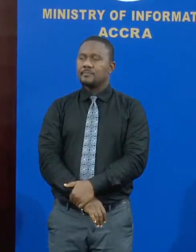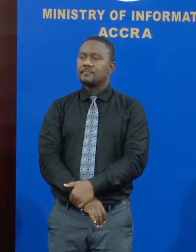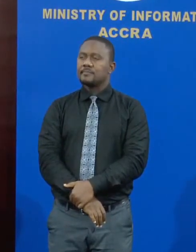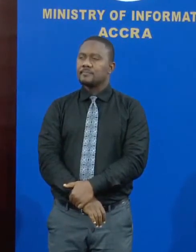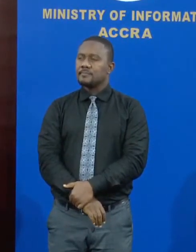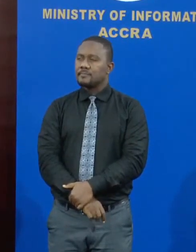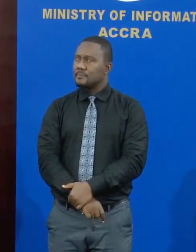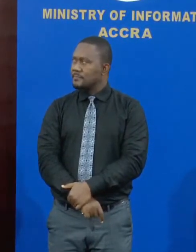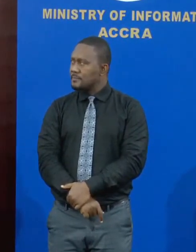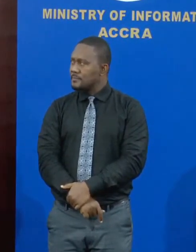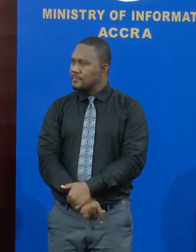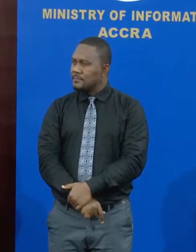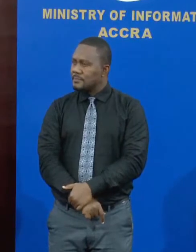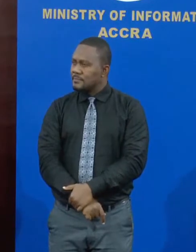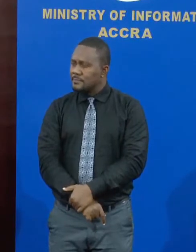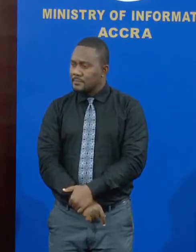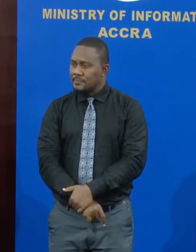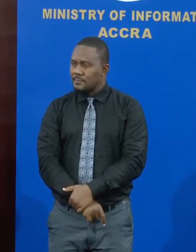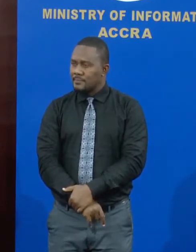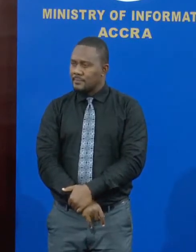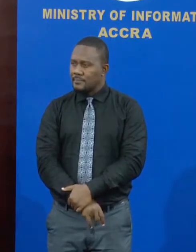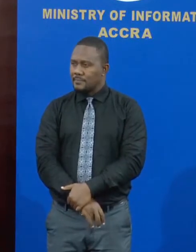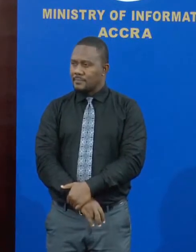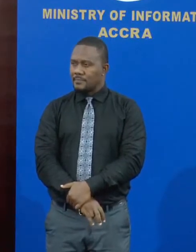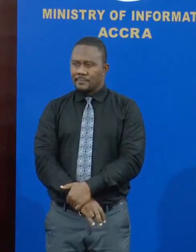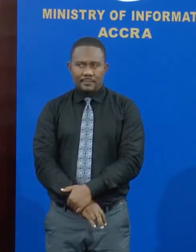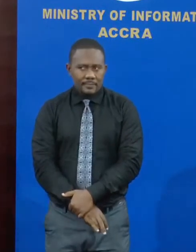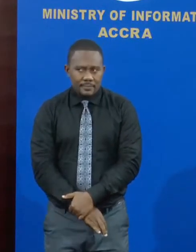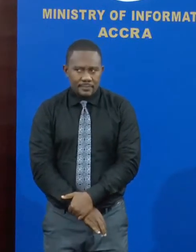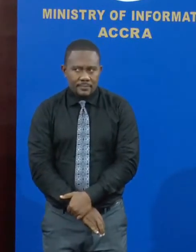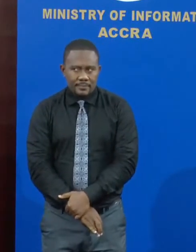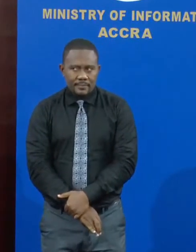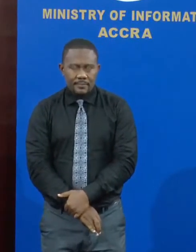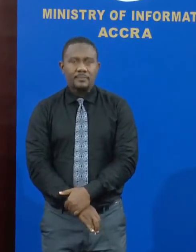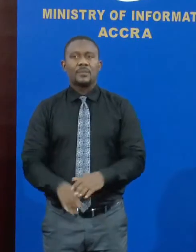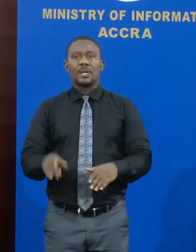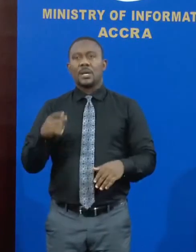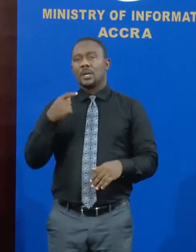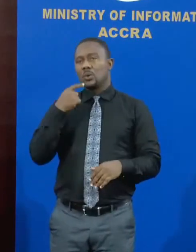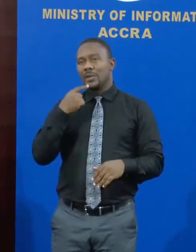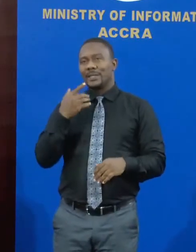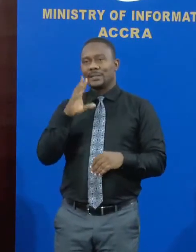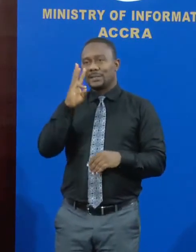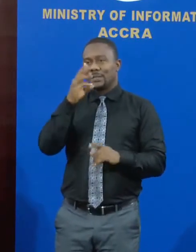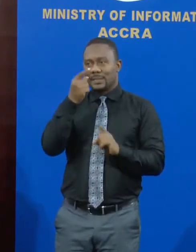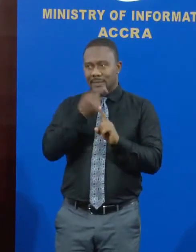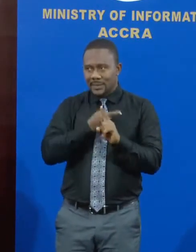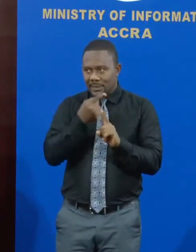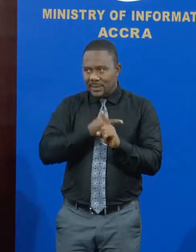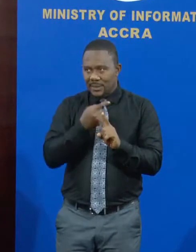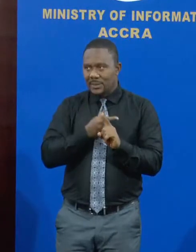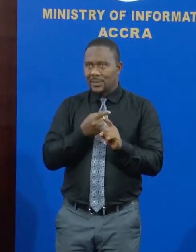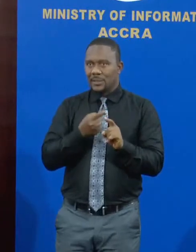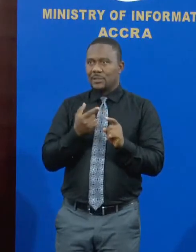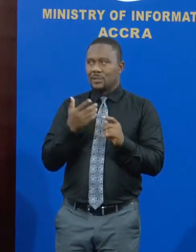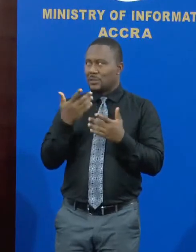Agency. I'm worried that you have just given 6 months for people to complete the